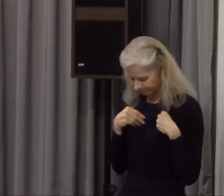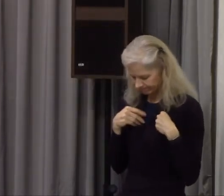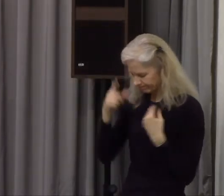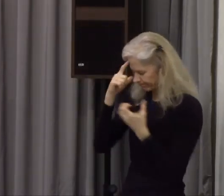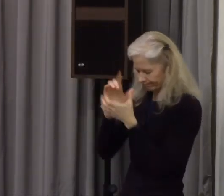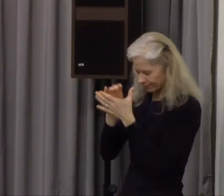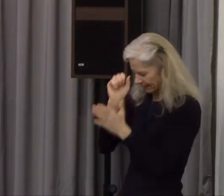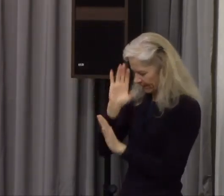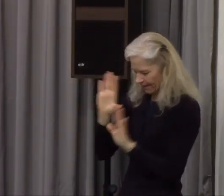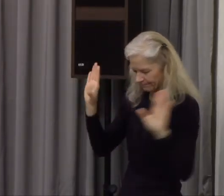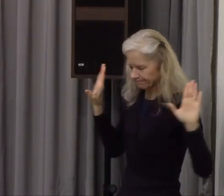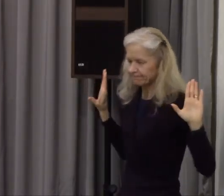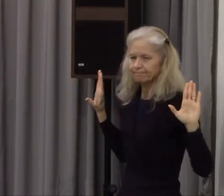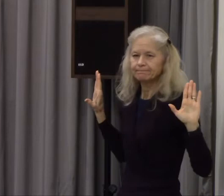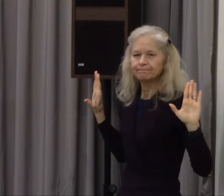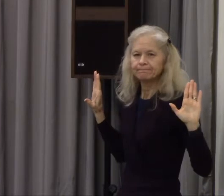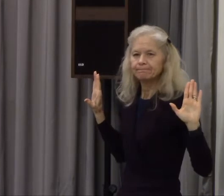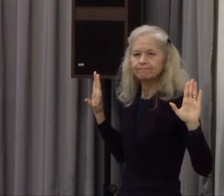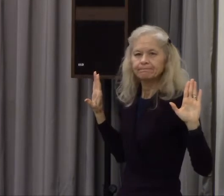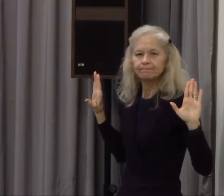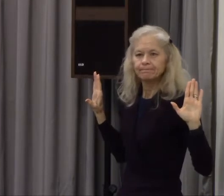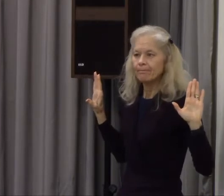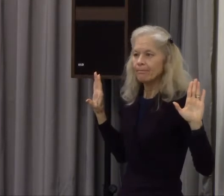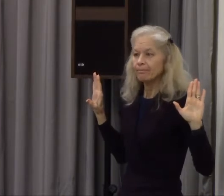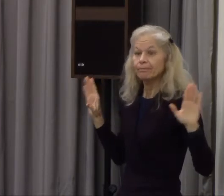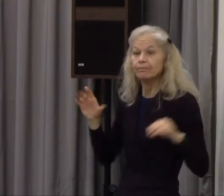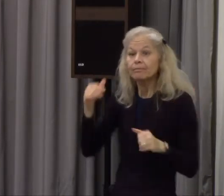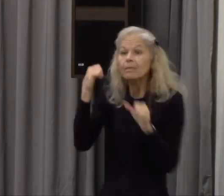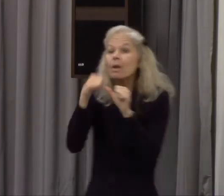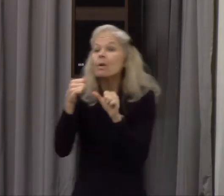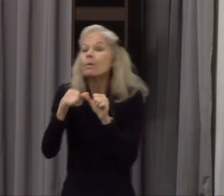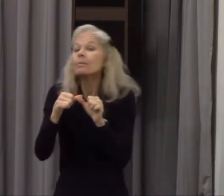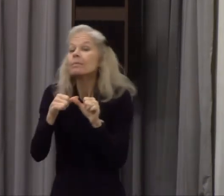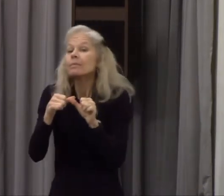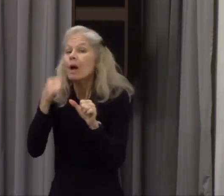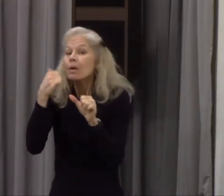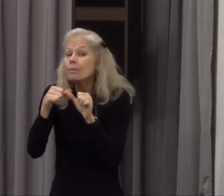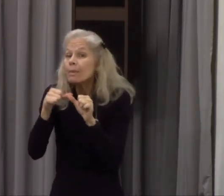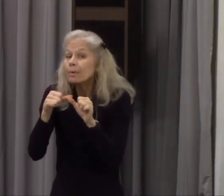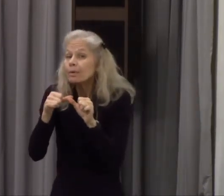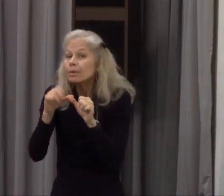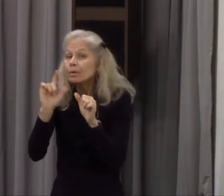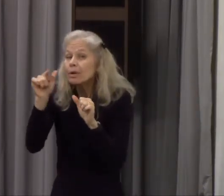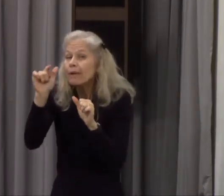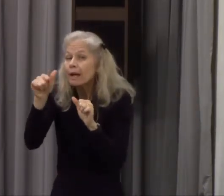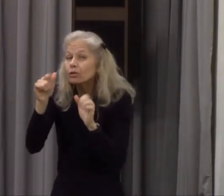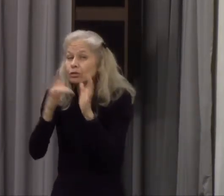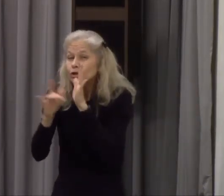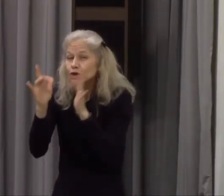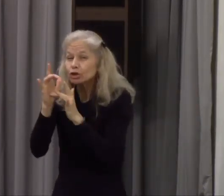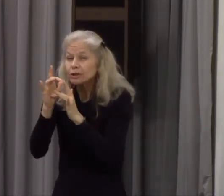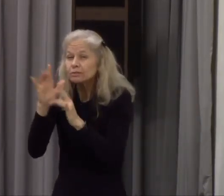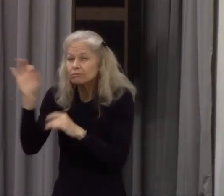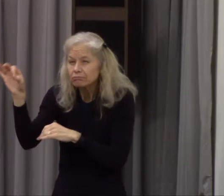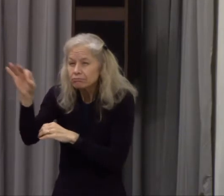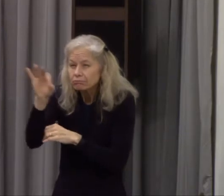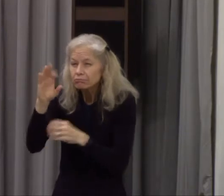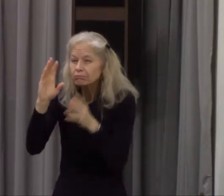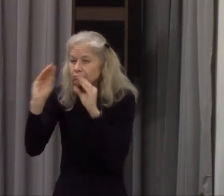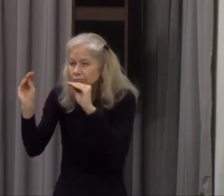Remember those driving Pharisees? We be not born of fornication. You were conceived, Jesus, before Joseph and